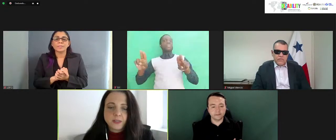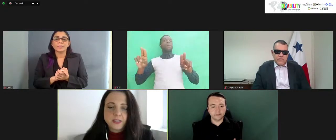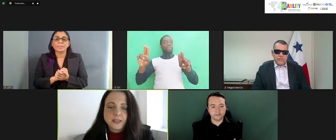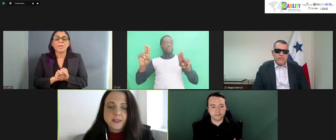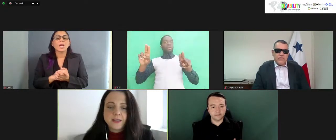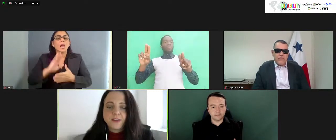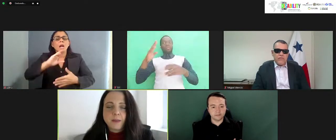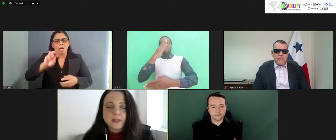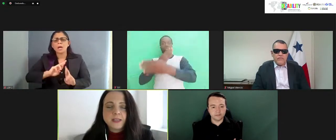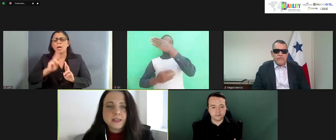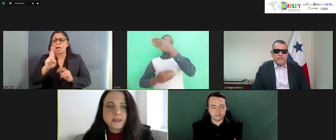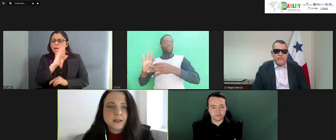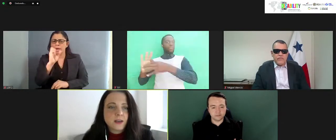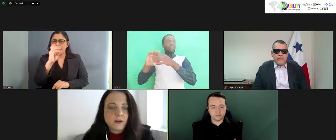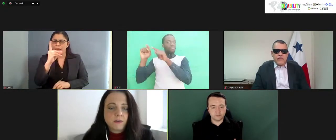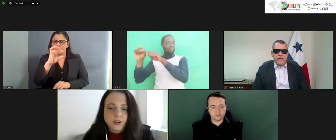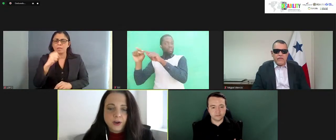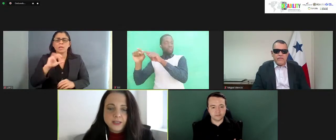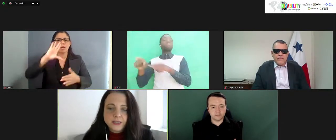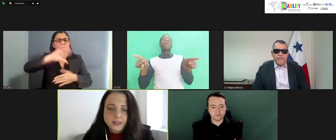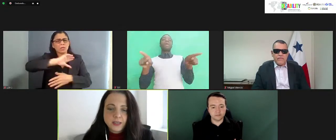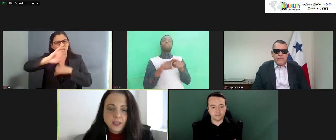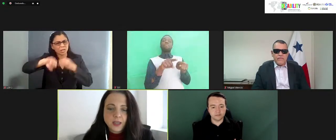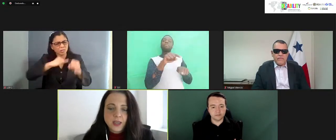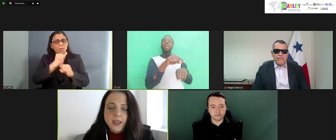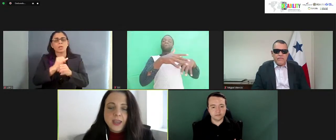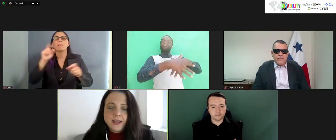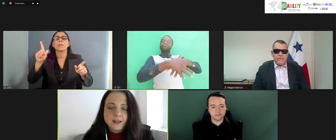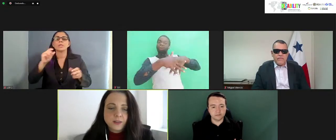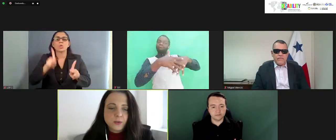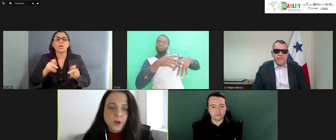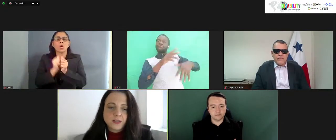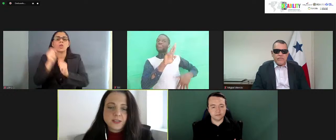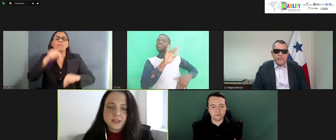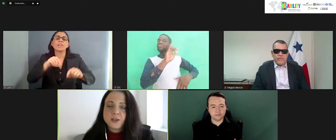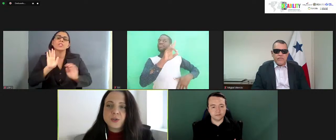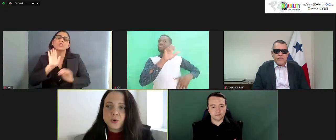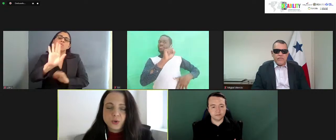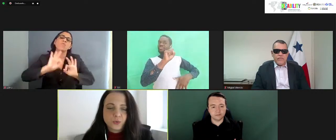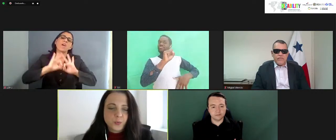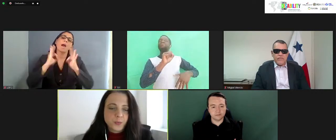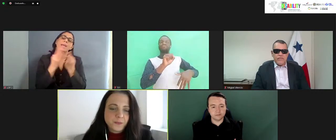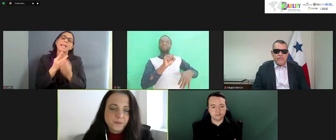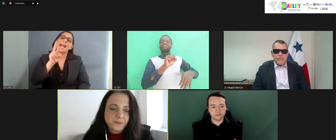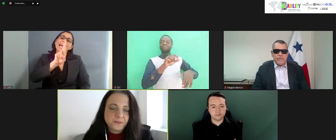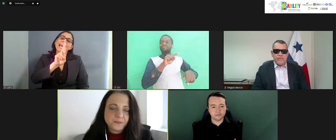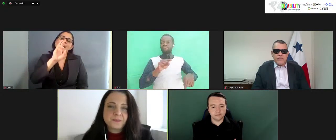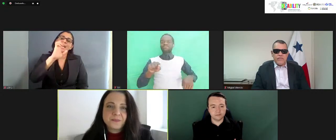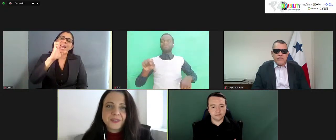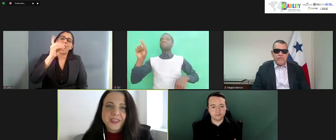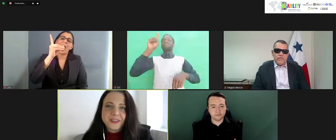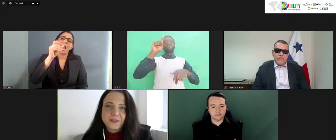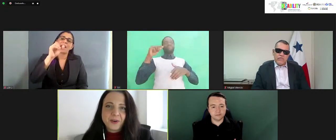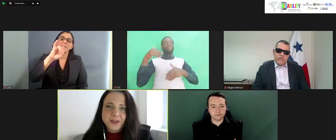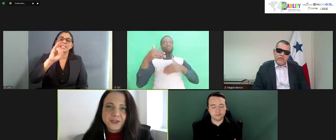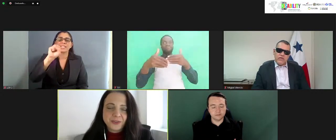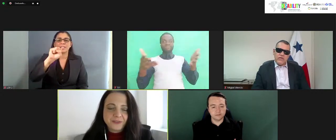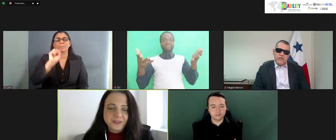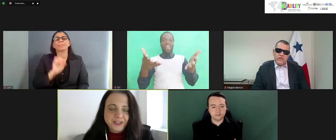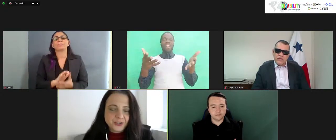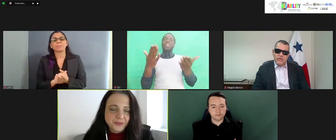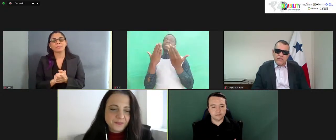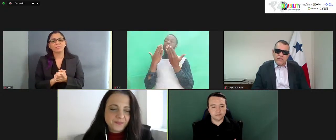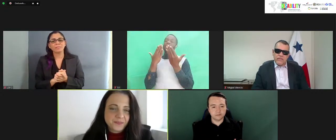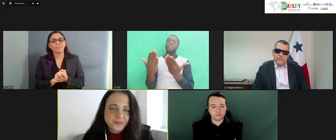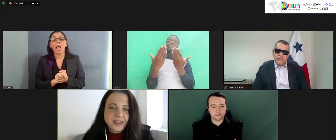disabilities and their families re-artists and the once social group thank you very much for the